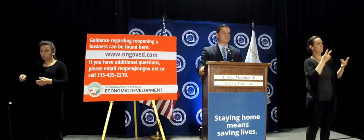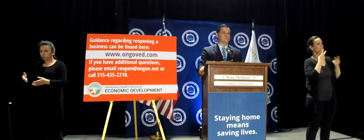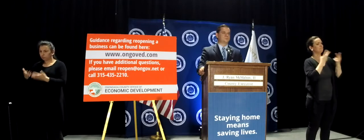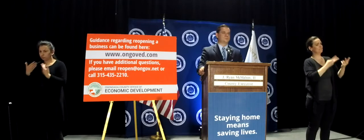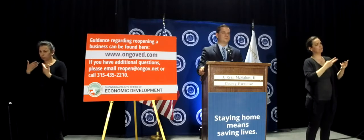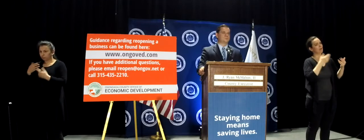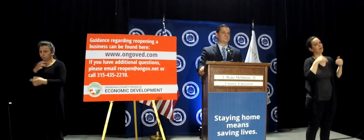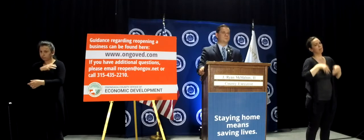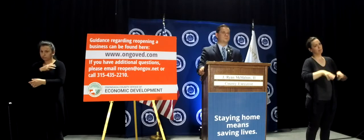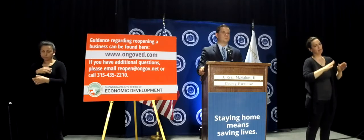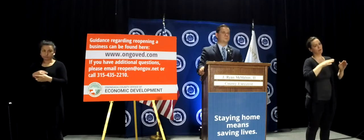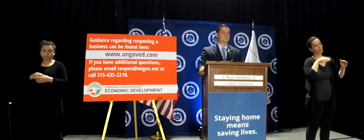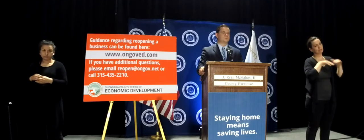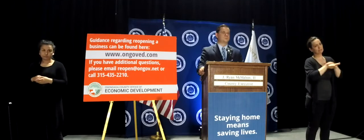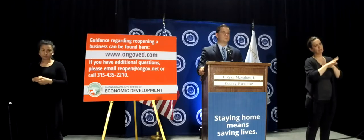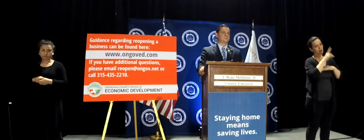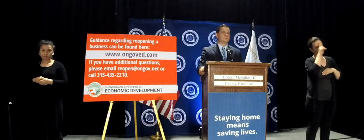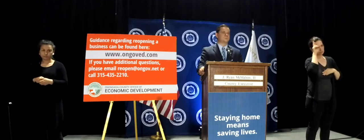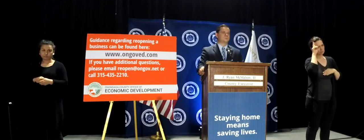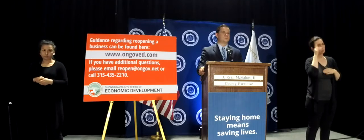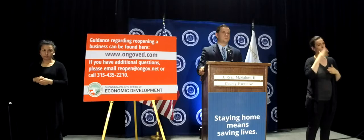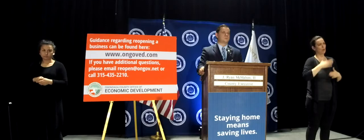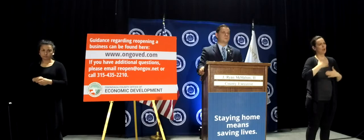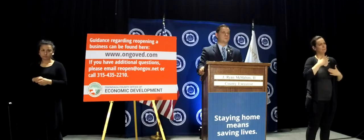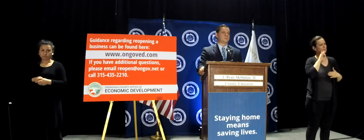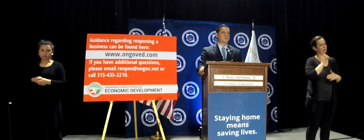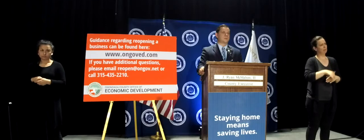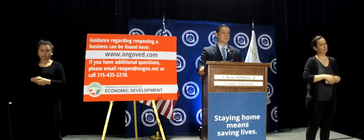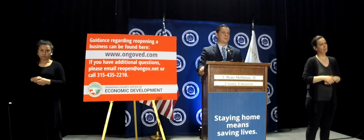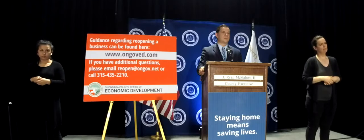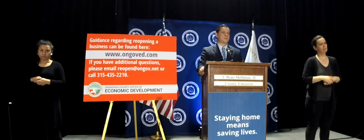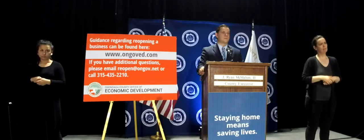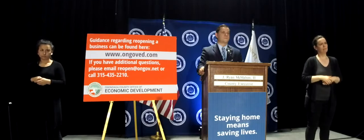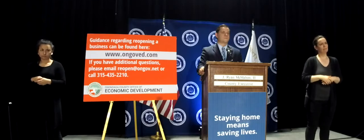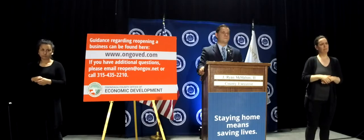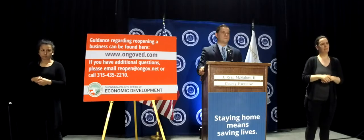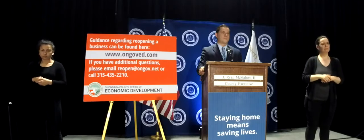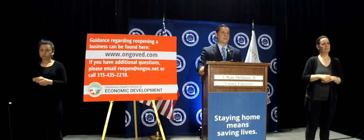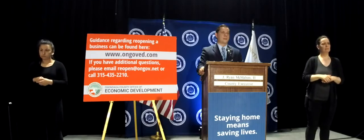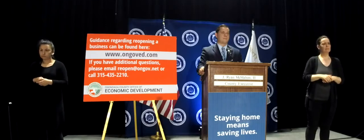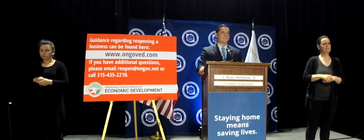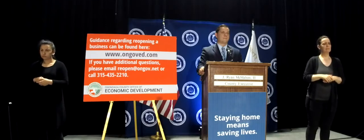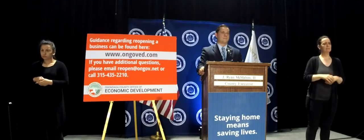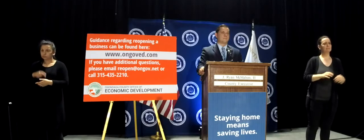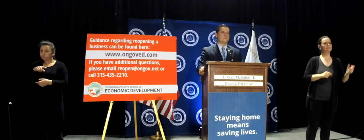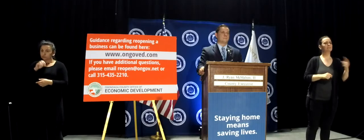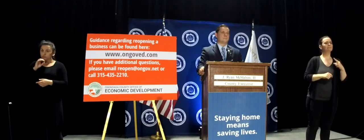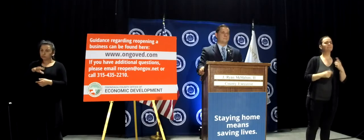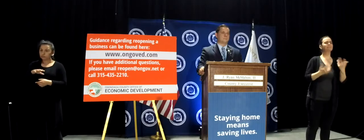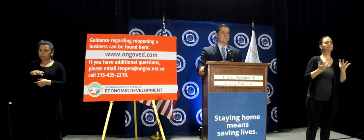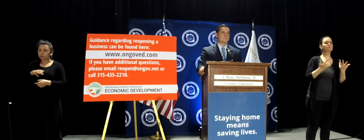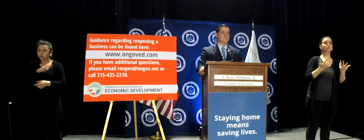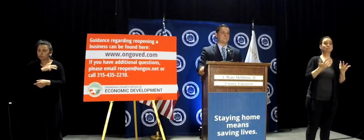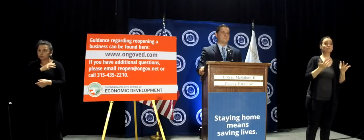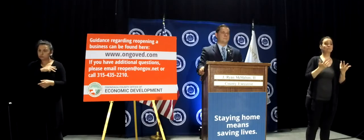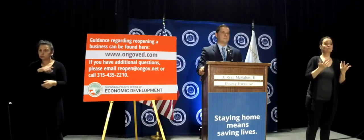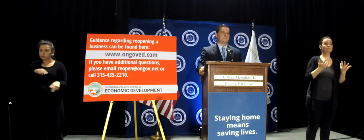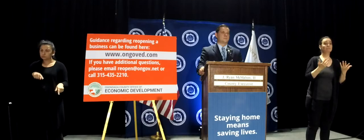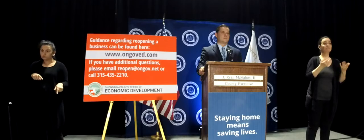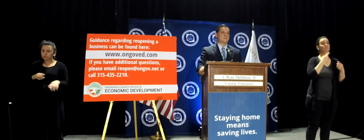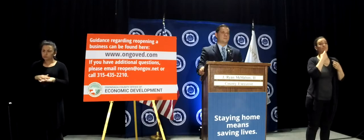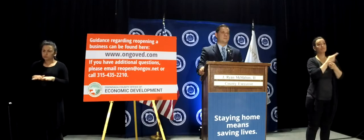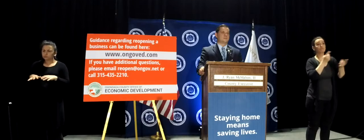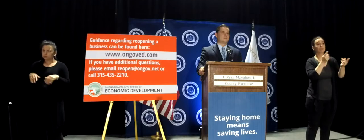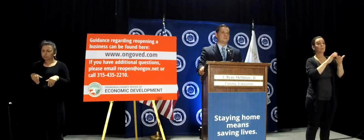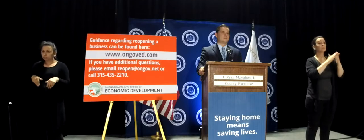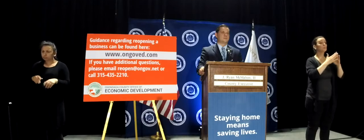I guess, what can you say to people in this community who you've said have done such a good job sticking with this social distancing, especially as we head